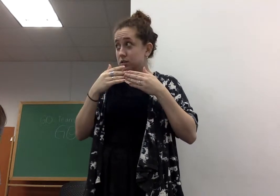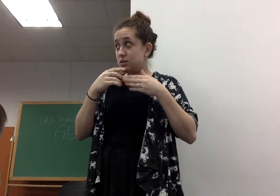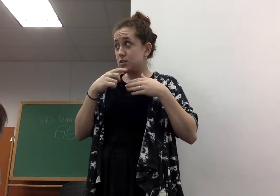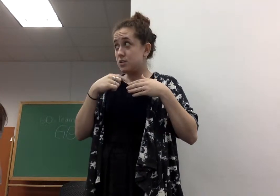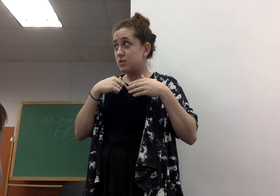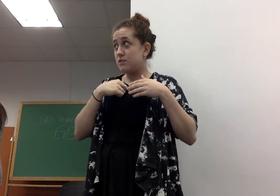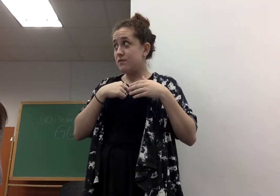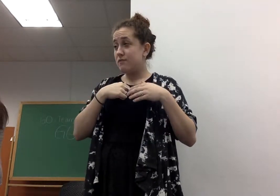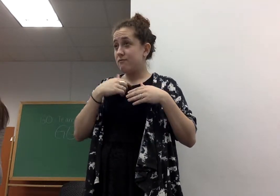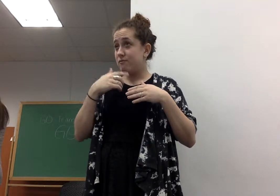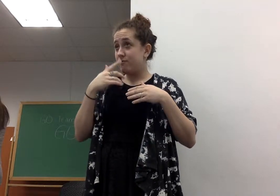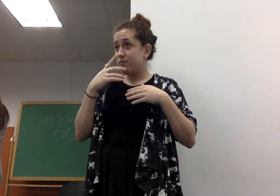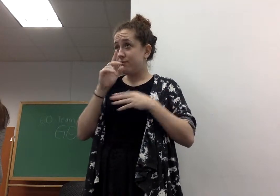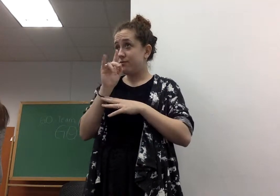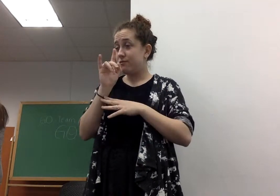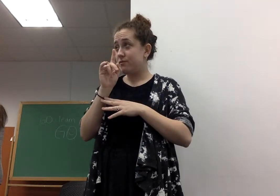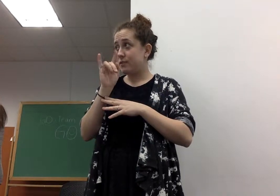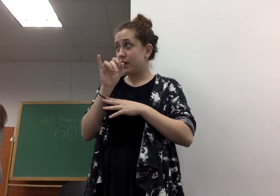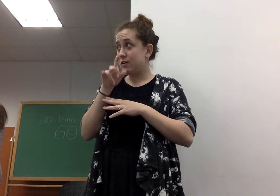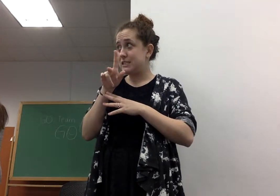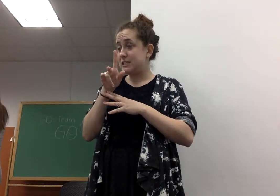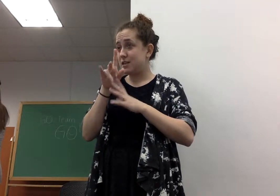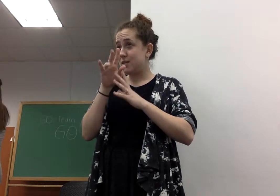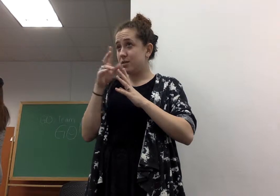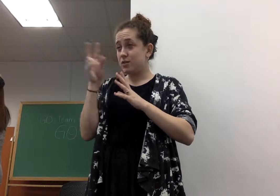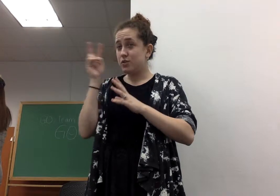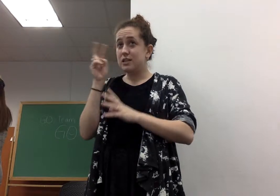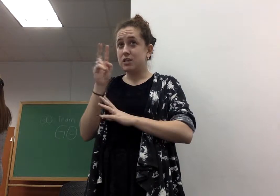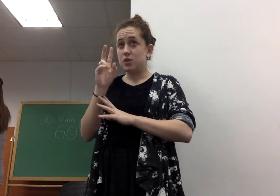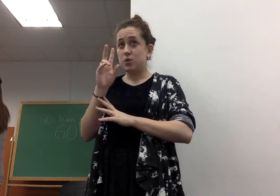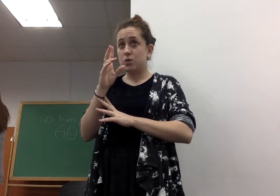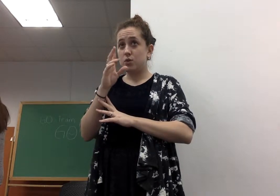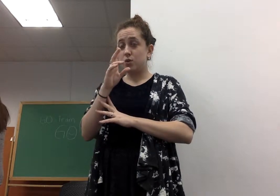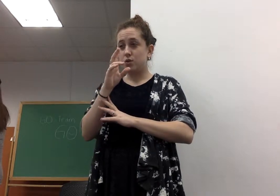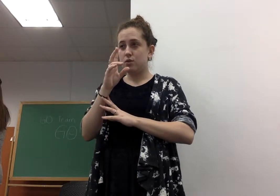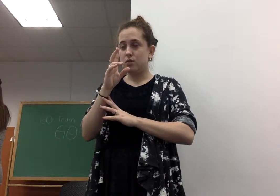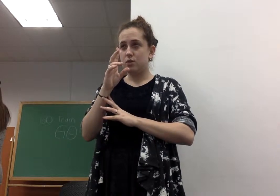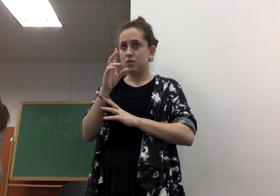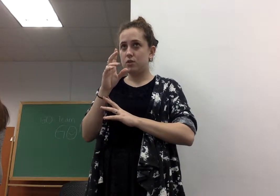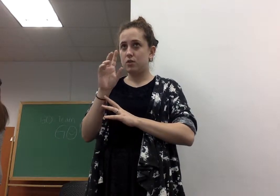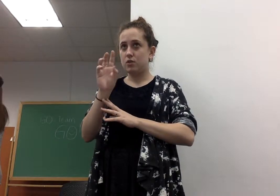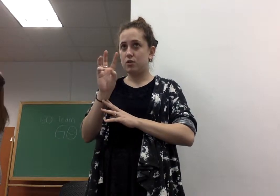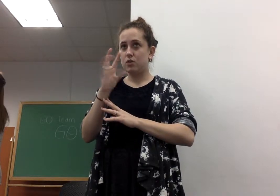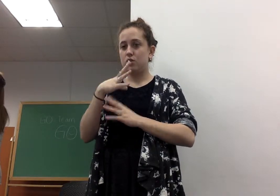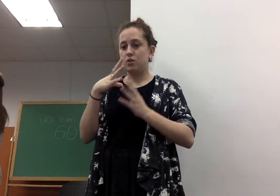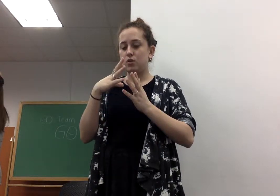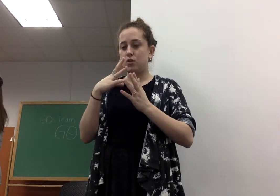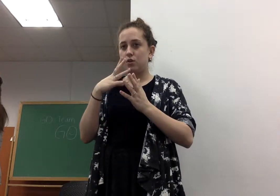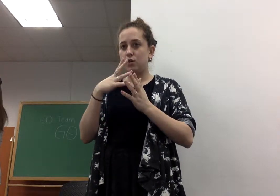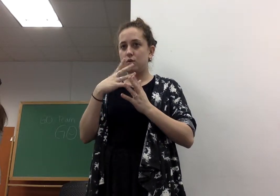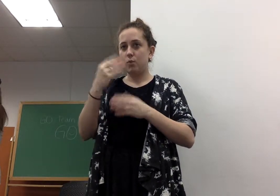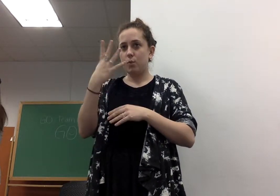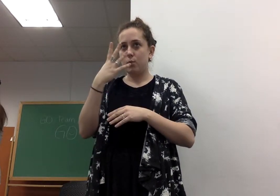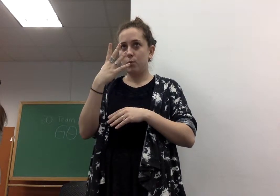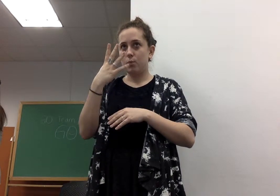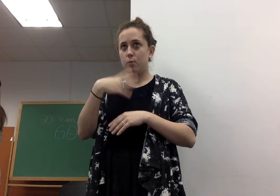stuff. Ooh, yeah, that's it. That's the cartilage. Ooh's the cartilage. Now, let's talk about a developed bone or the bone structure itself. Now,